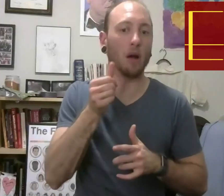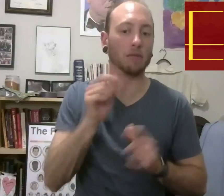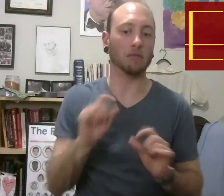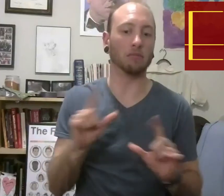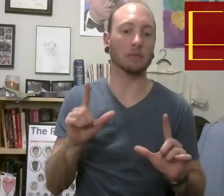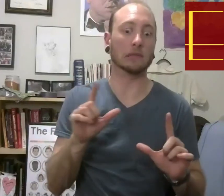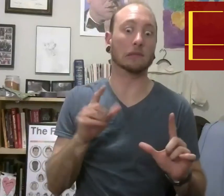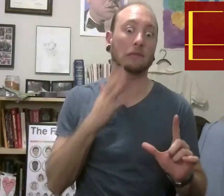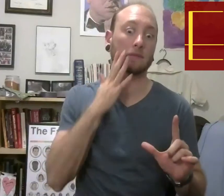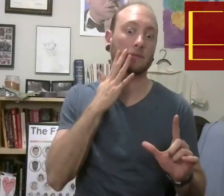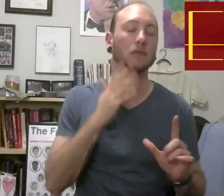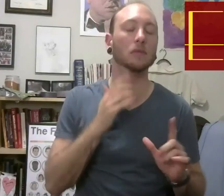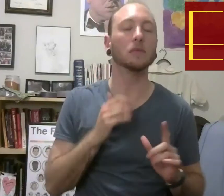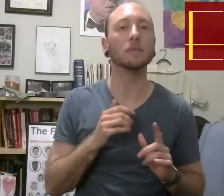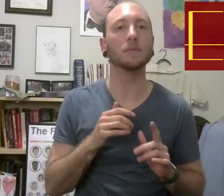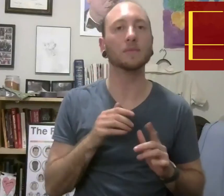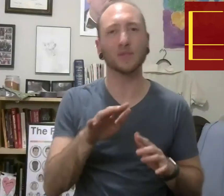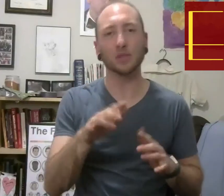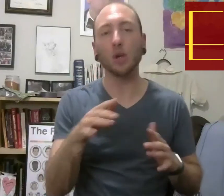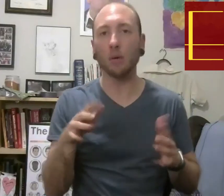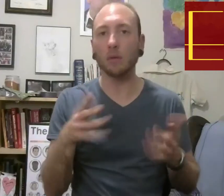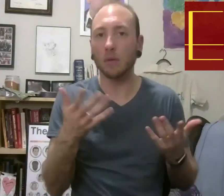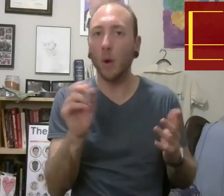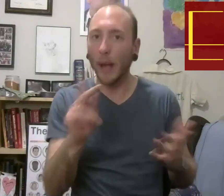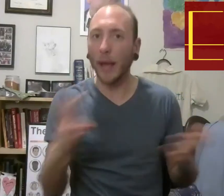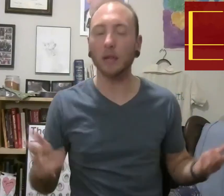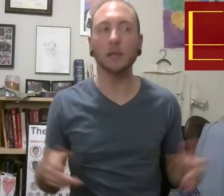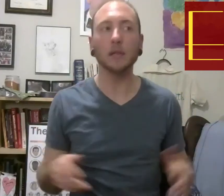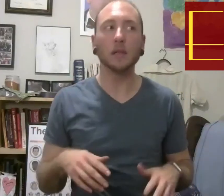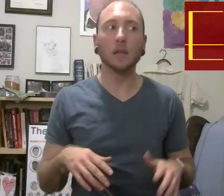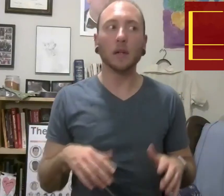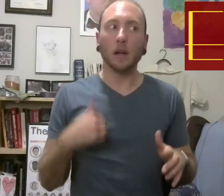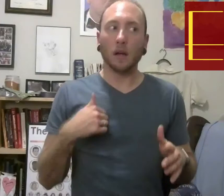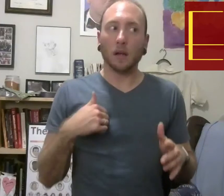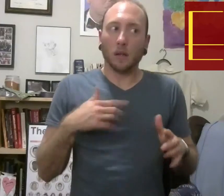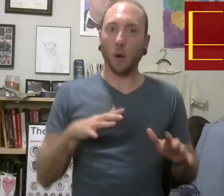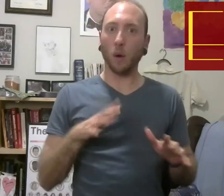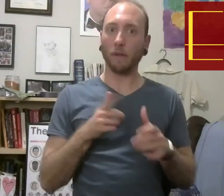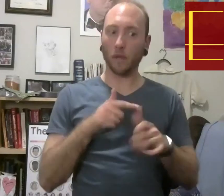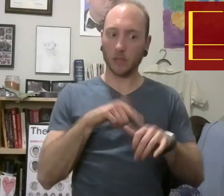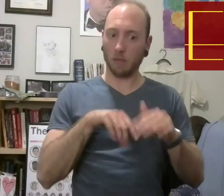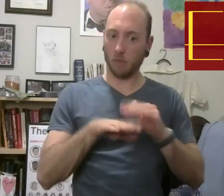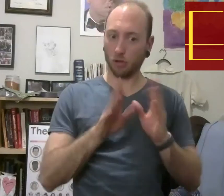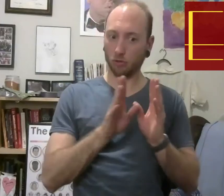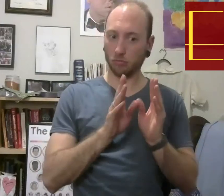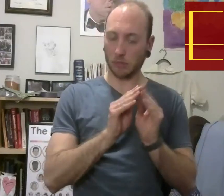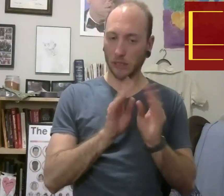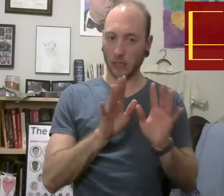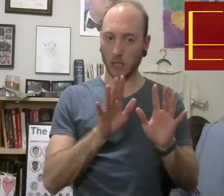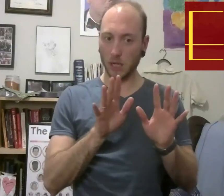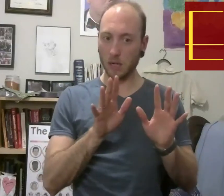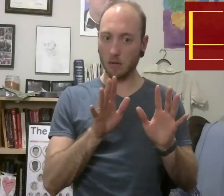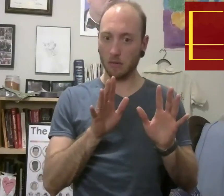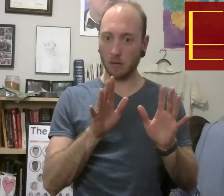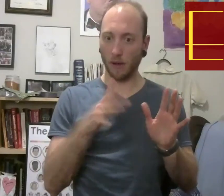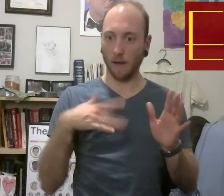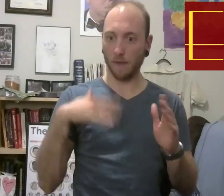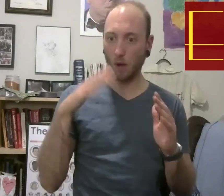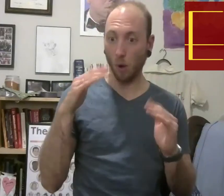yeah, I don't know. I had some hope, and a fellow drove me home, and then I didn't go